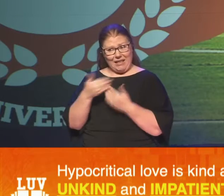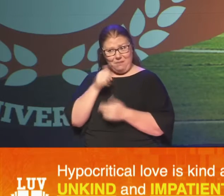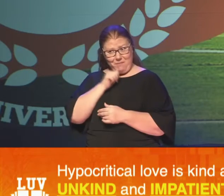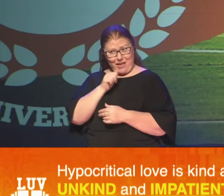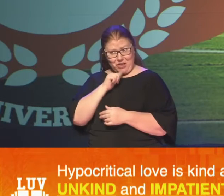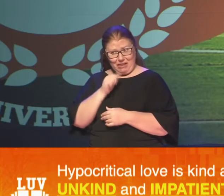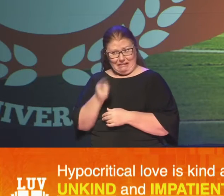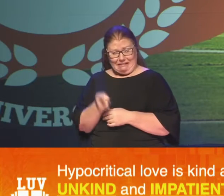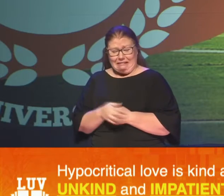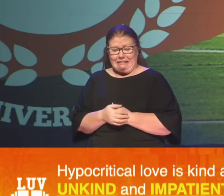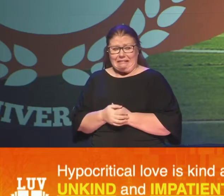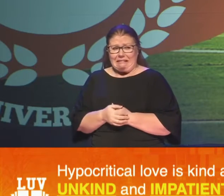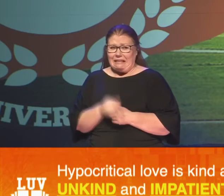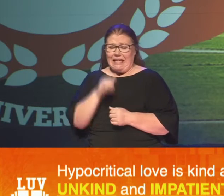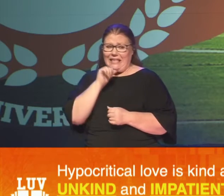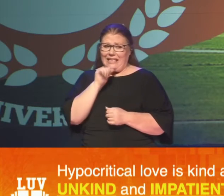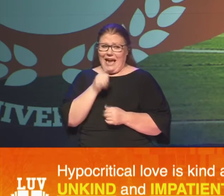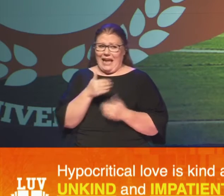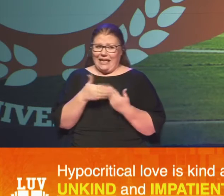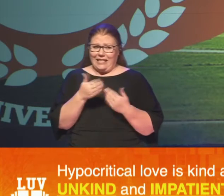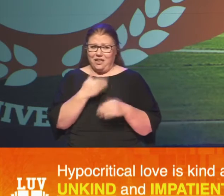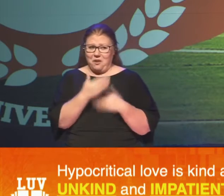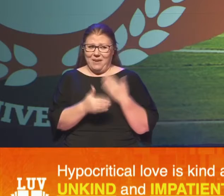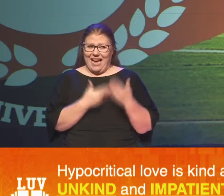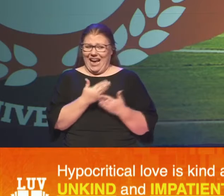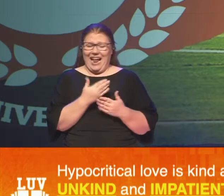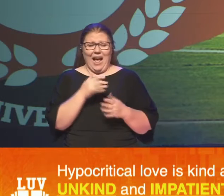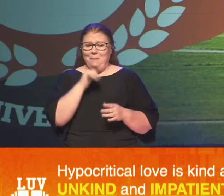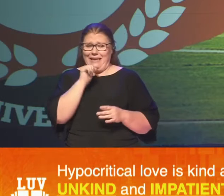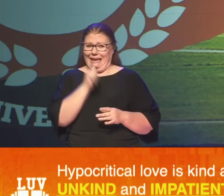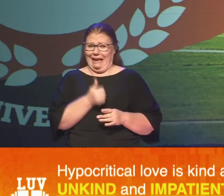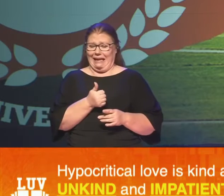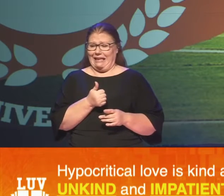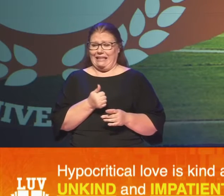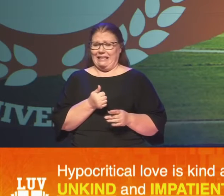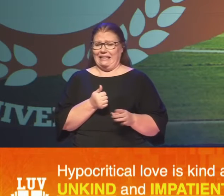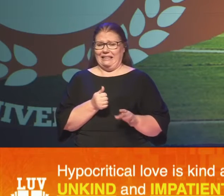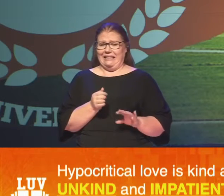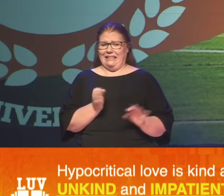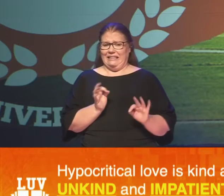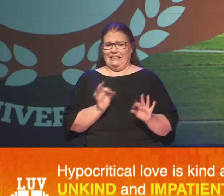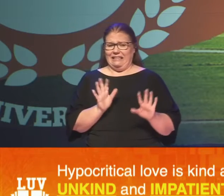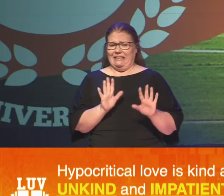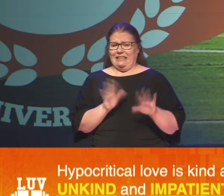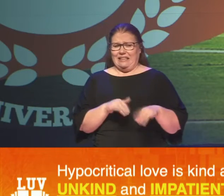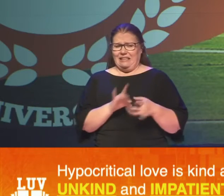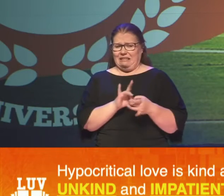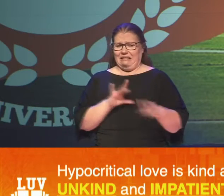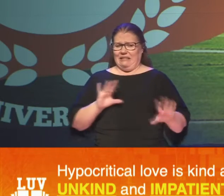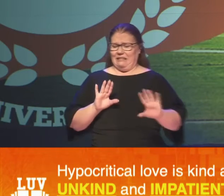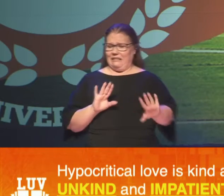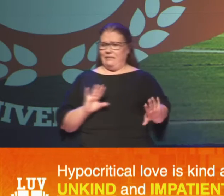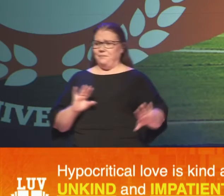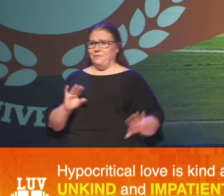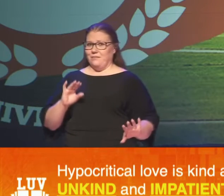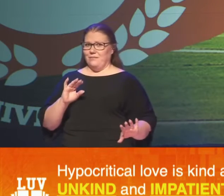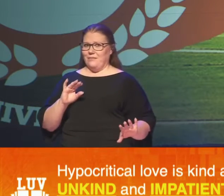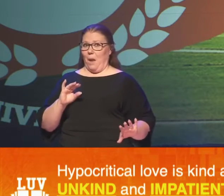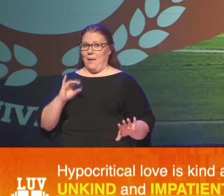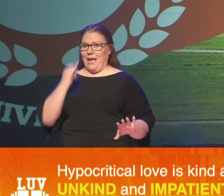with, those people that are not easy to be kind with, I'm really not gonna love them. Unless, of course, you're